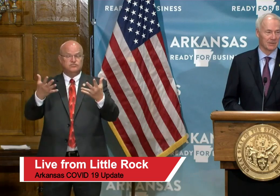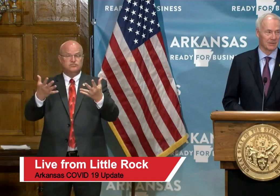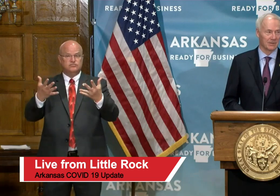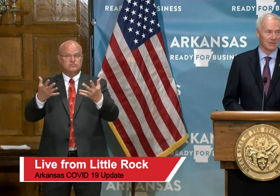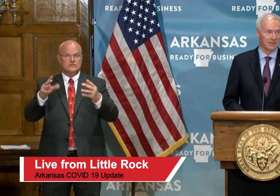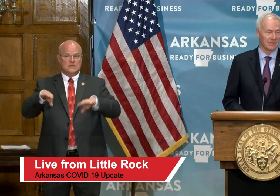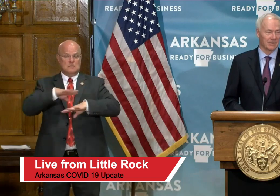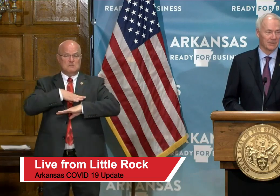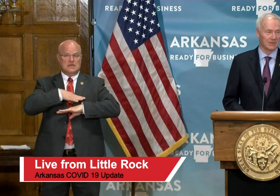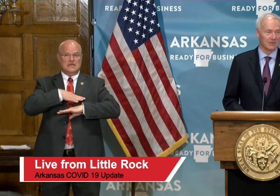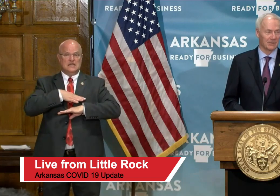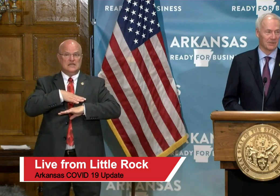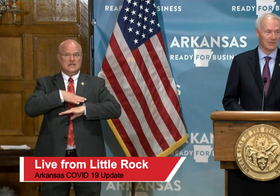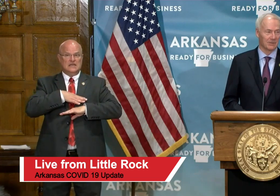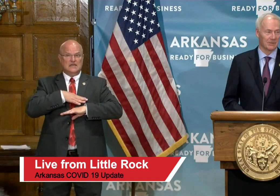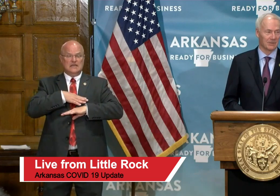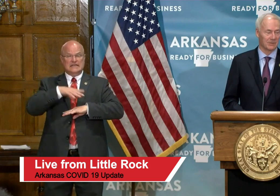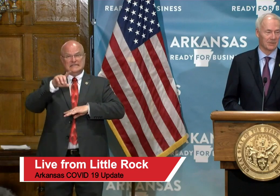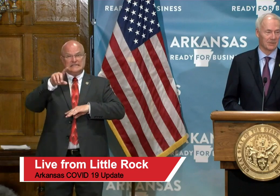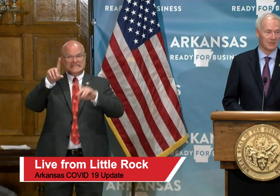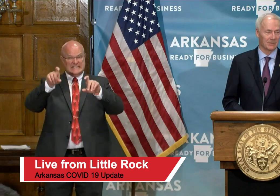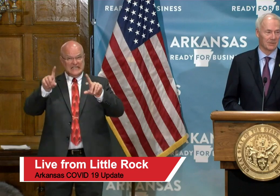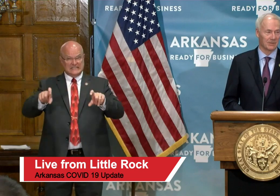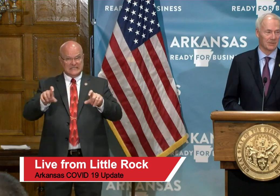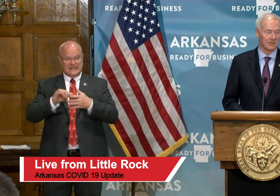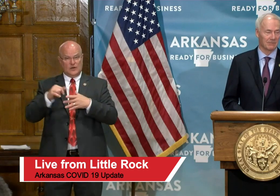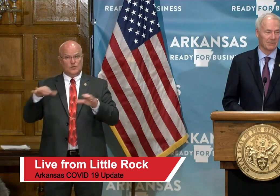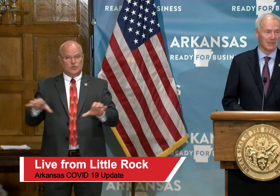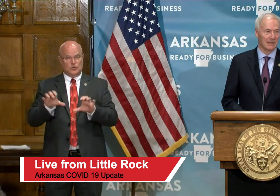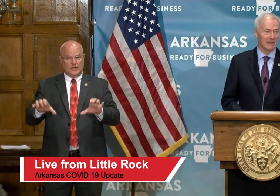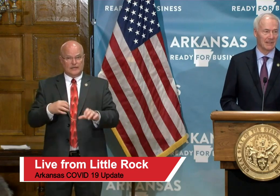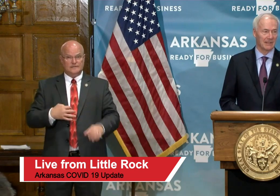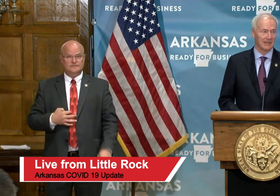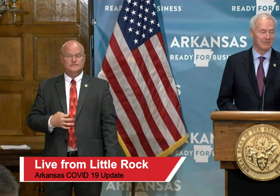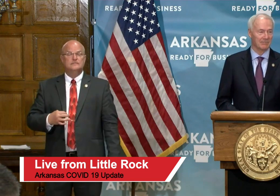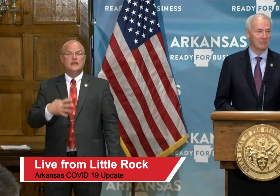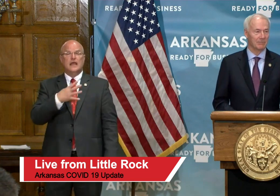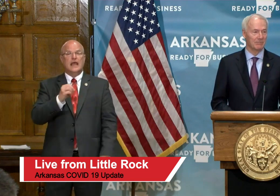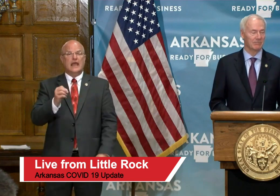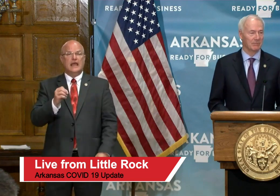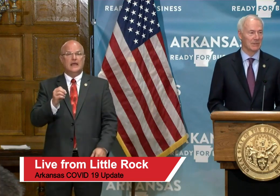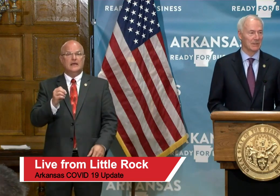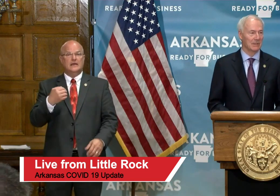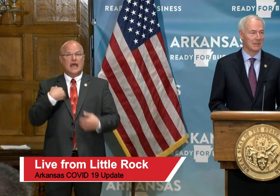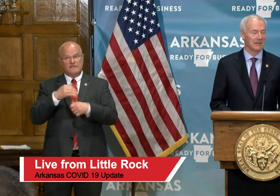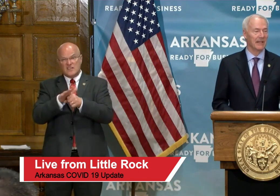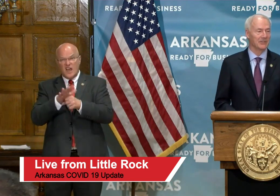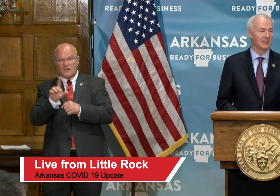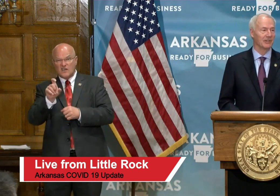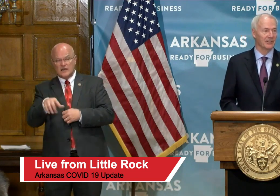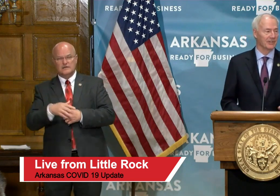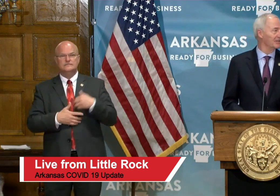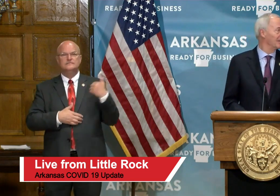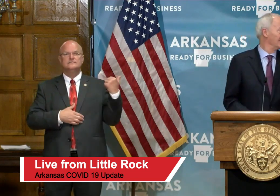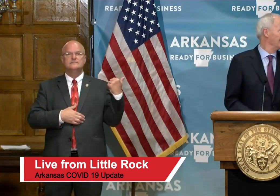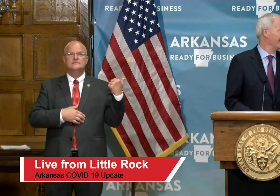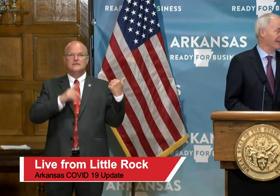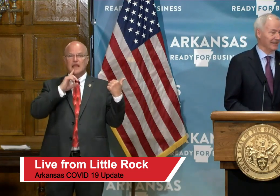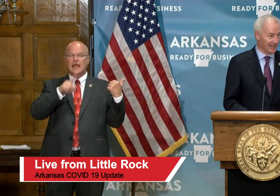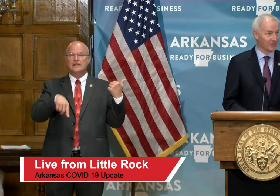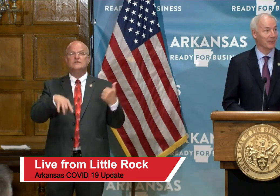to meet the expanded amount of testing that we're doing? And just, do we have enough anyway? the answer